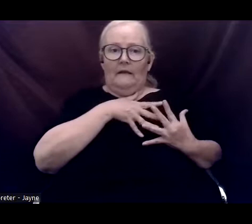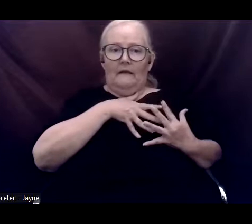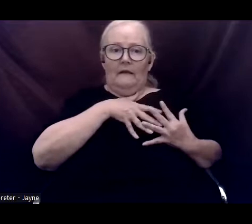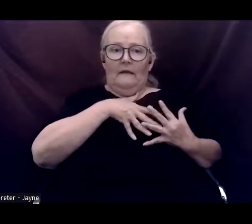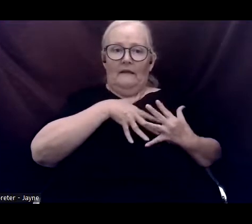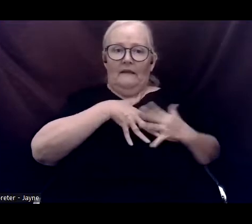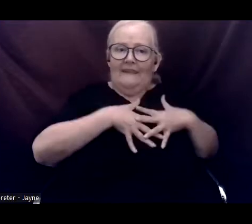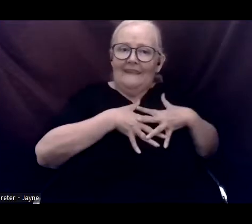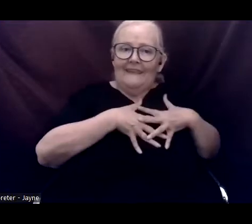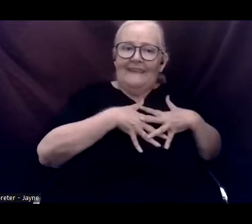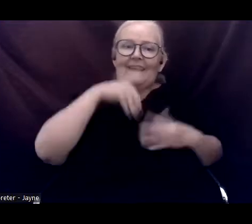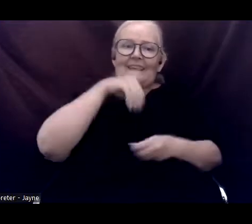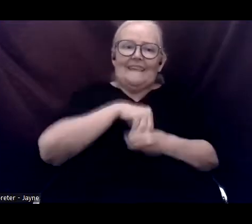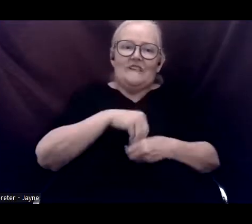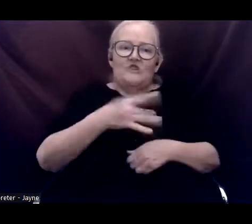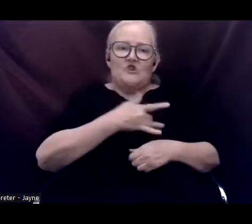your heart.